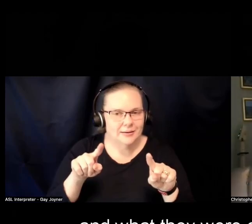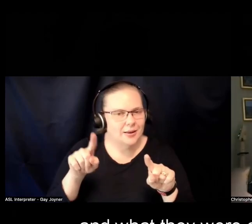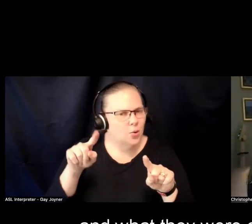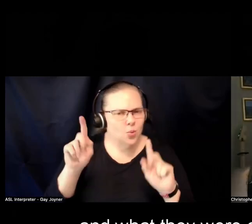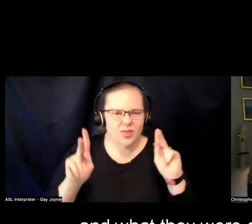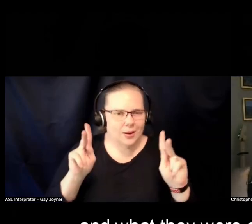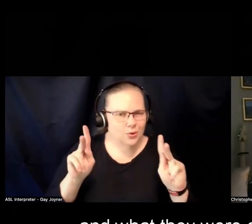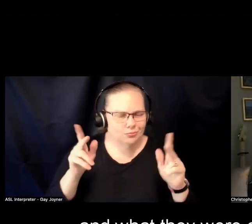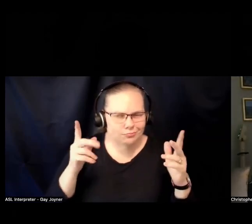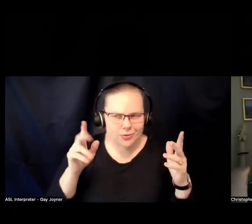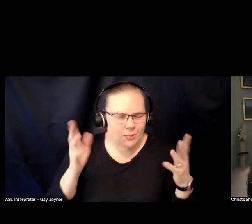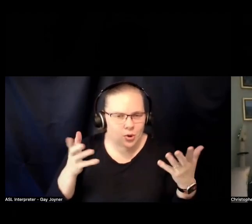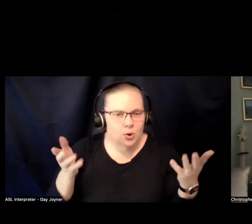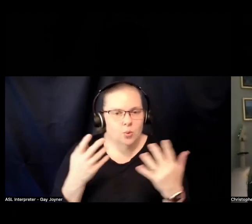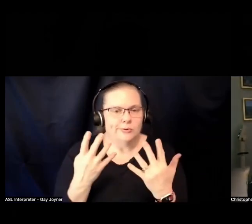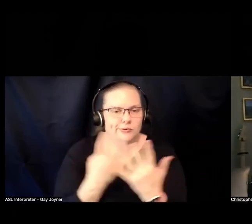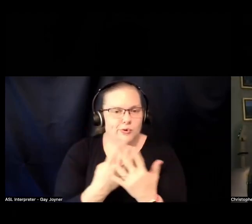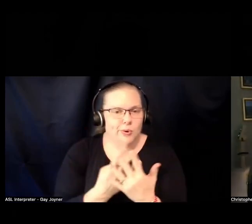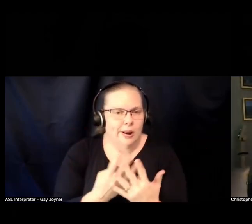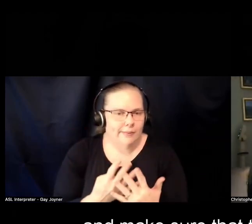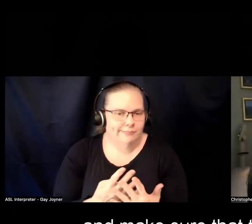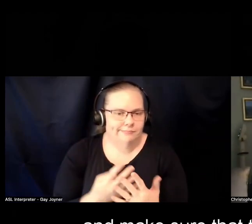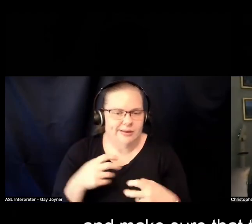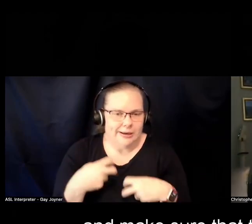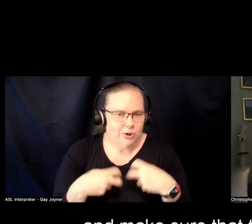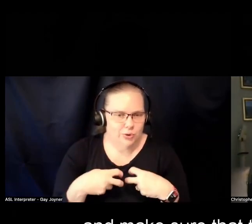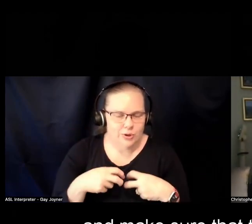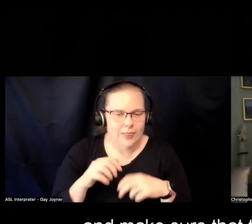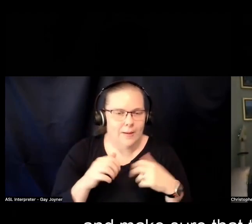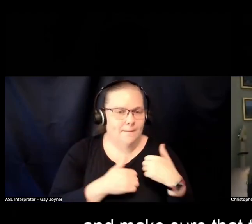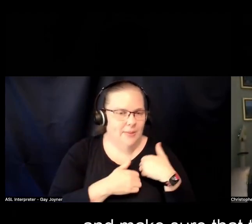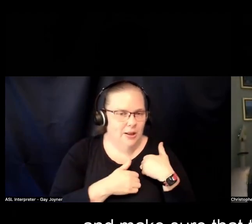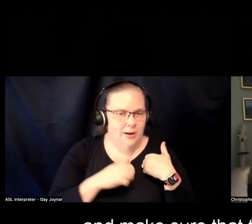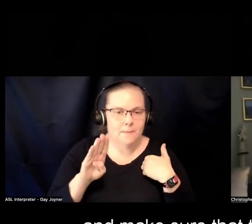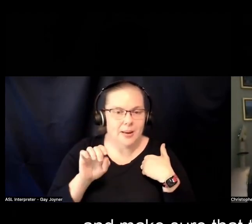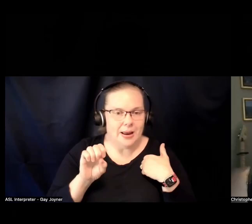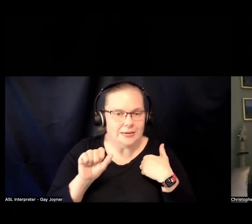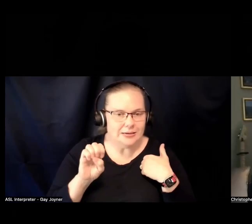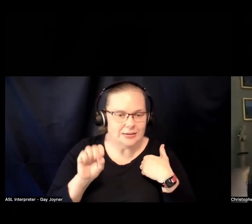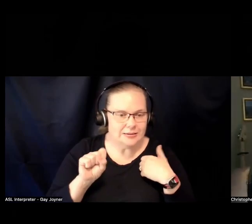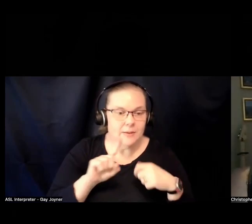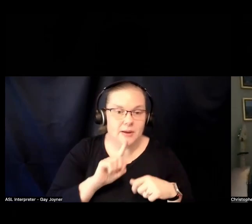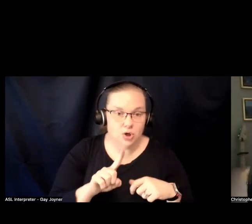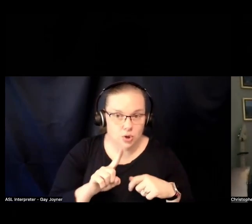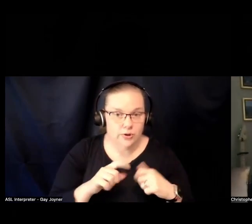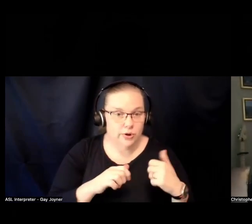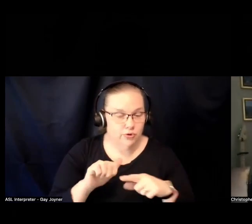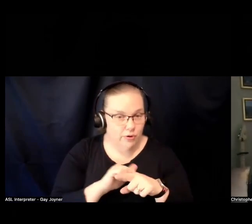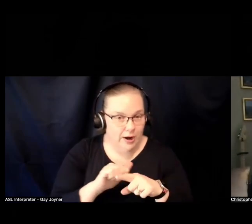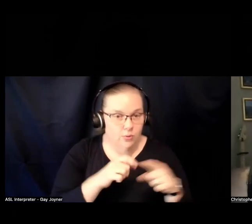is trying to sort out any issues that were at these military bases and make sure that the training was going well for the soldiers and their